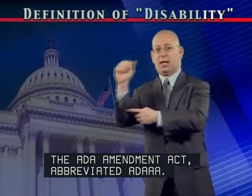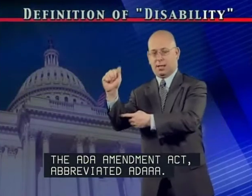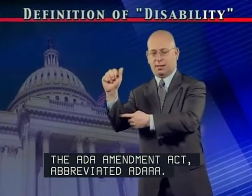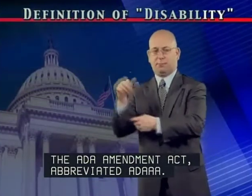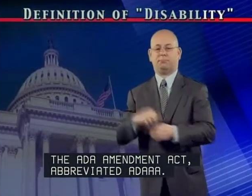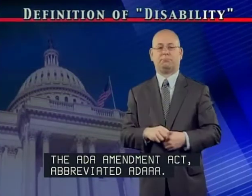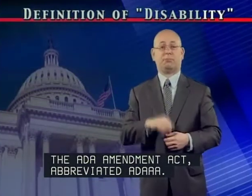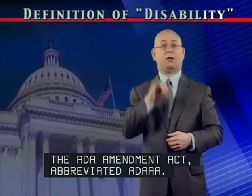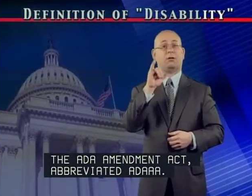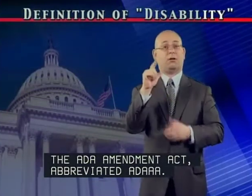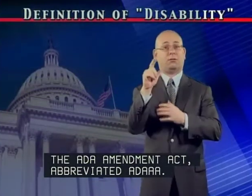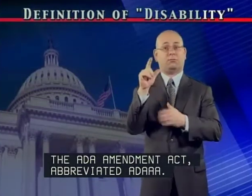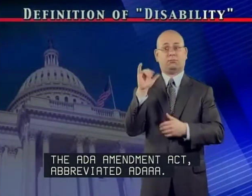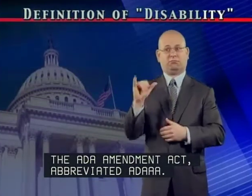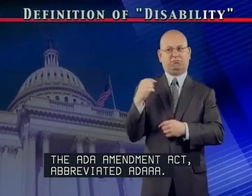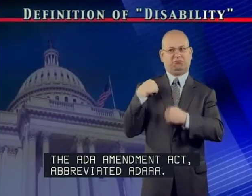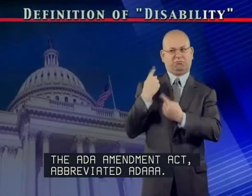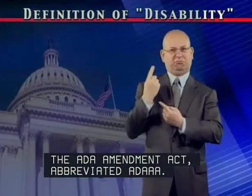abbreviated ADA-AA.